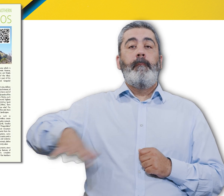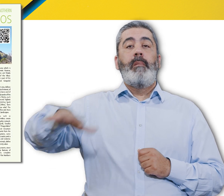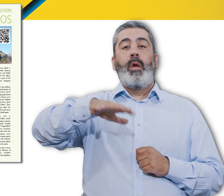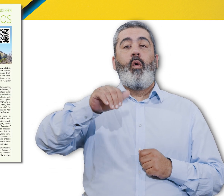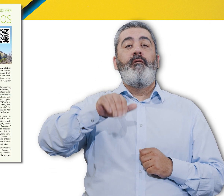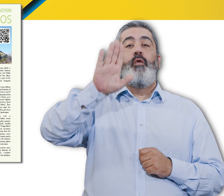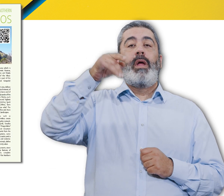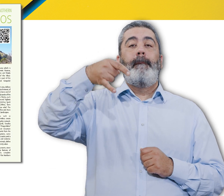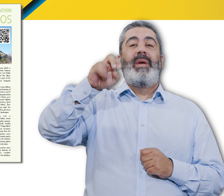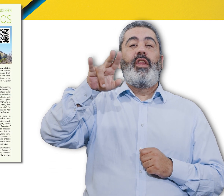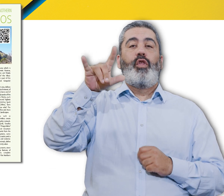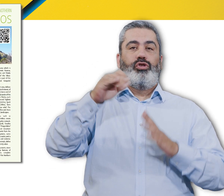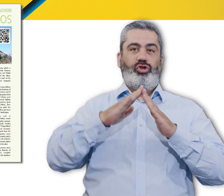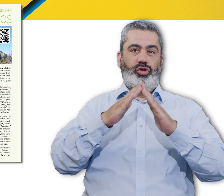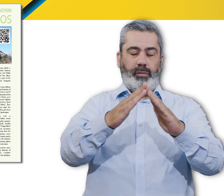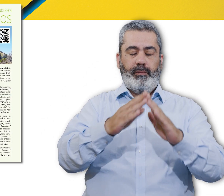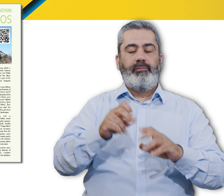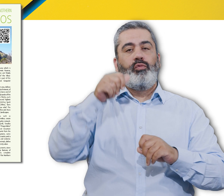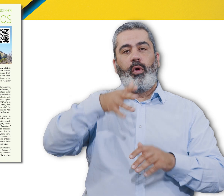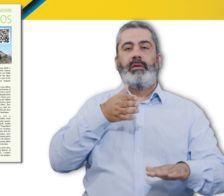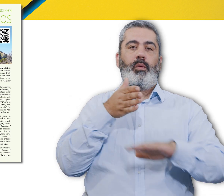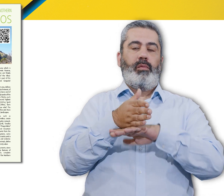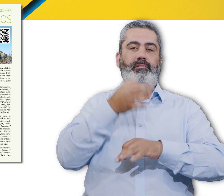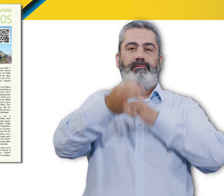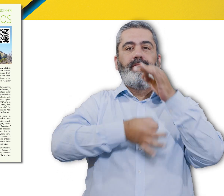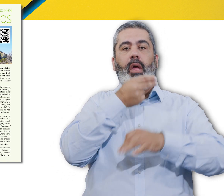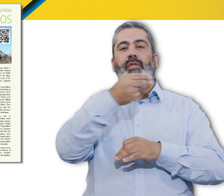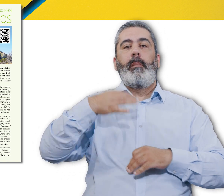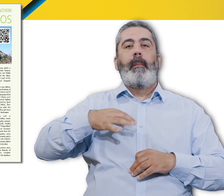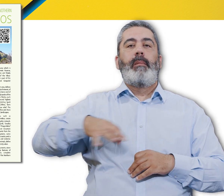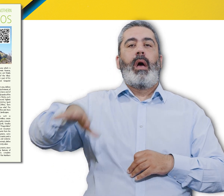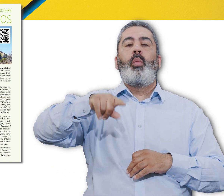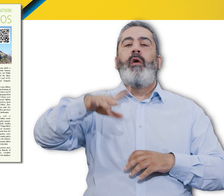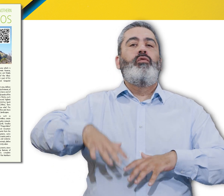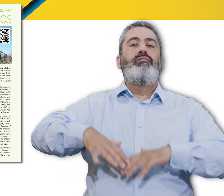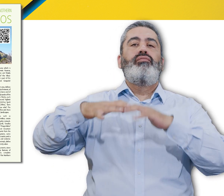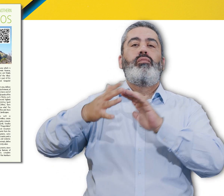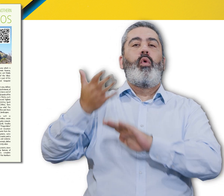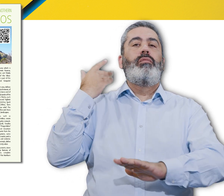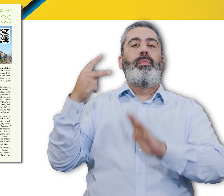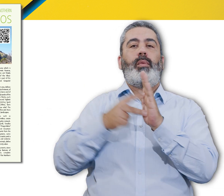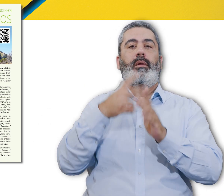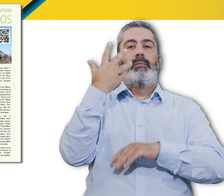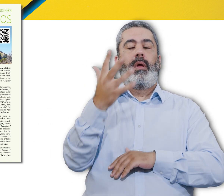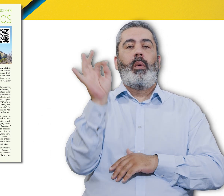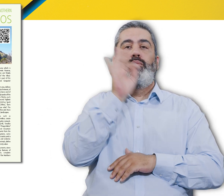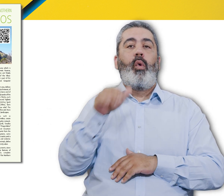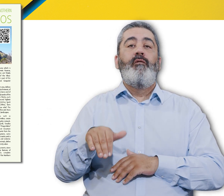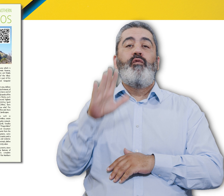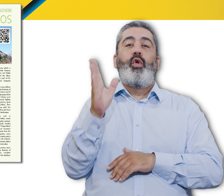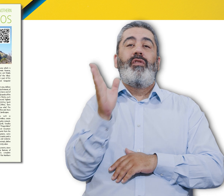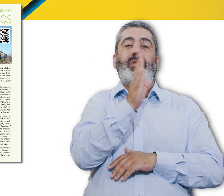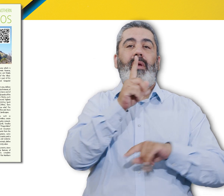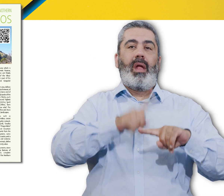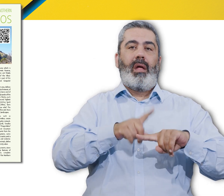National Park of Northern Pindos. Section, Introduction. A few words about the National Park. The Northern